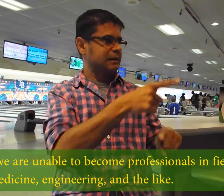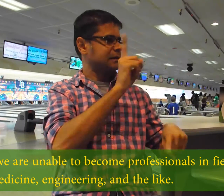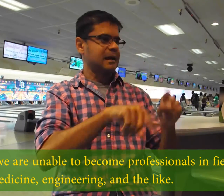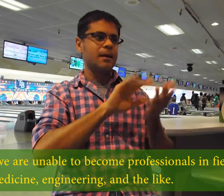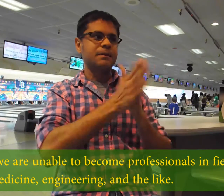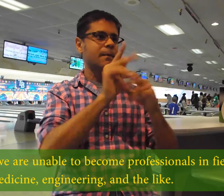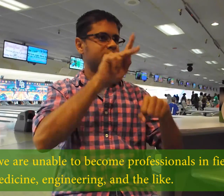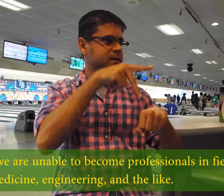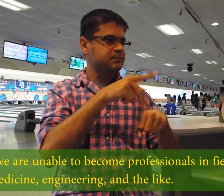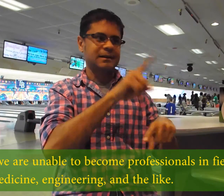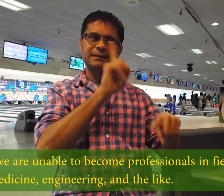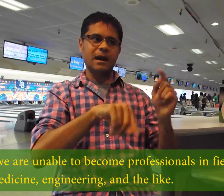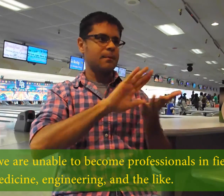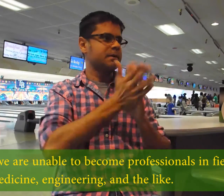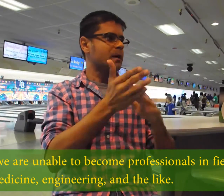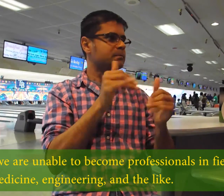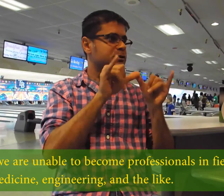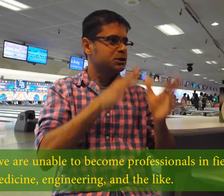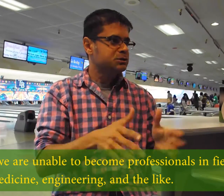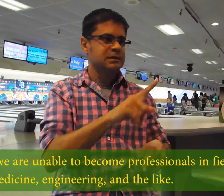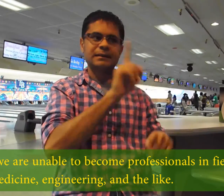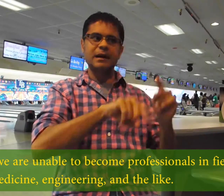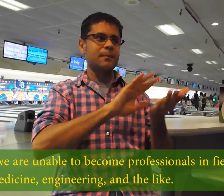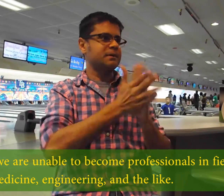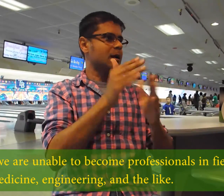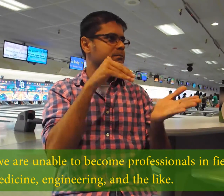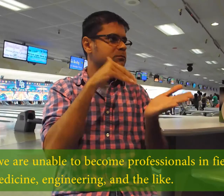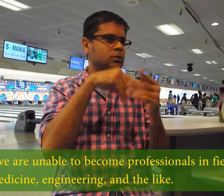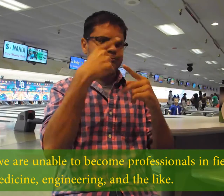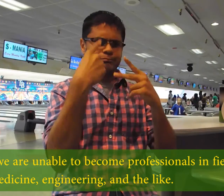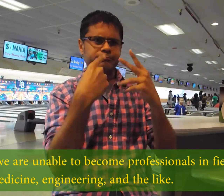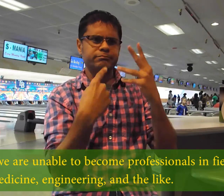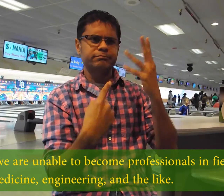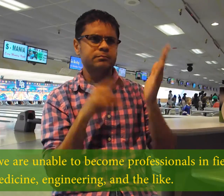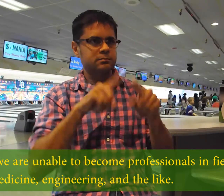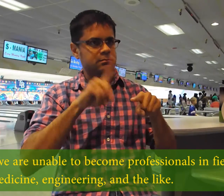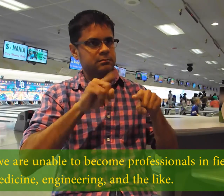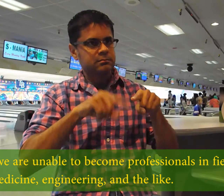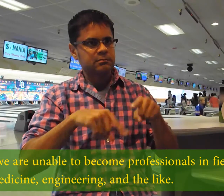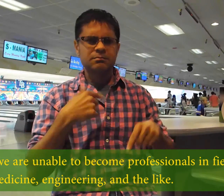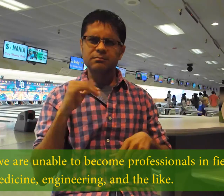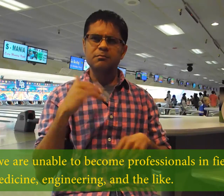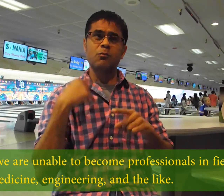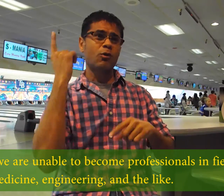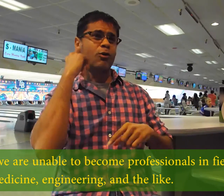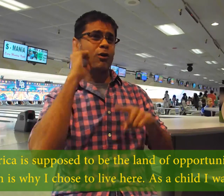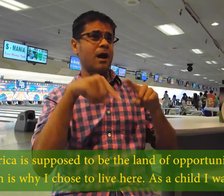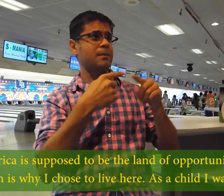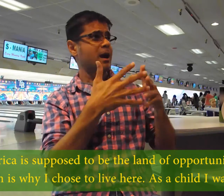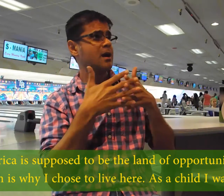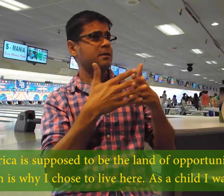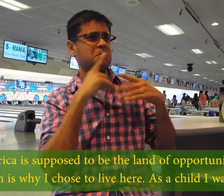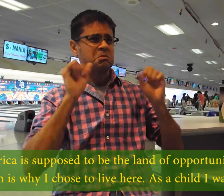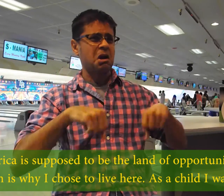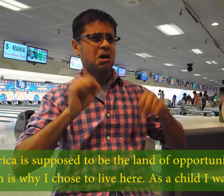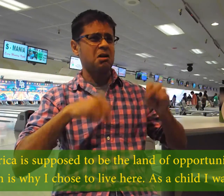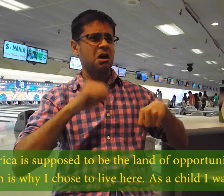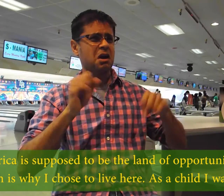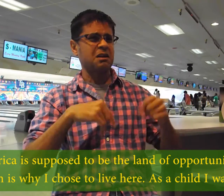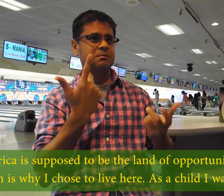professionals in fields such as medicine, engineering, and the like. America is supposed to be the land of opportunity, which is why I chose